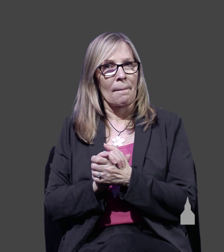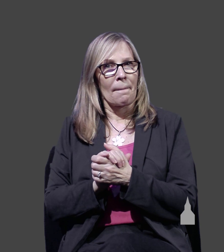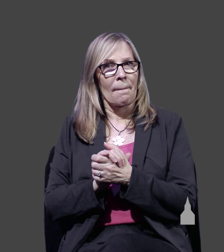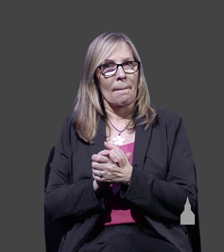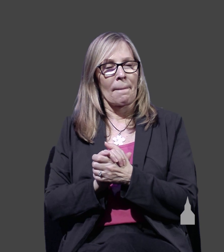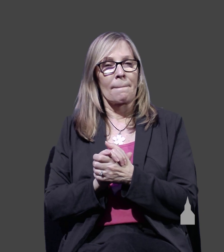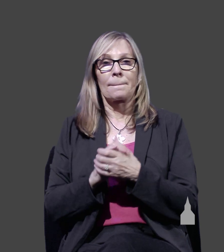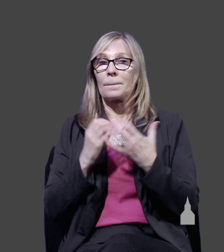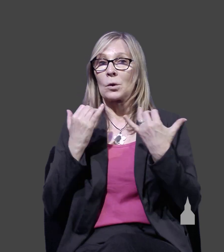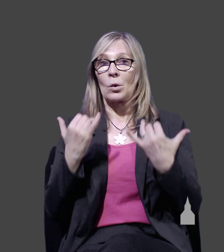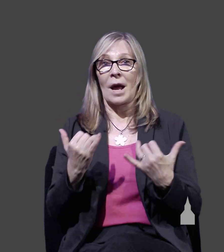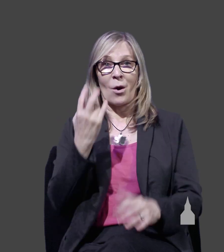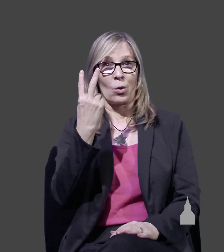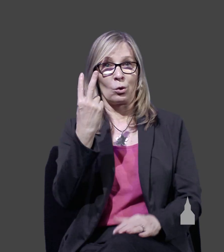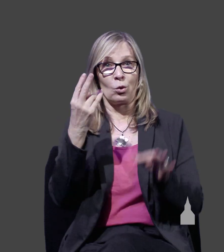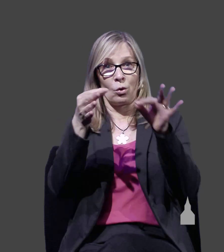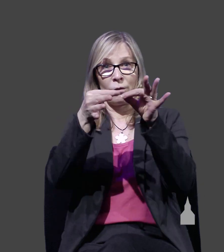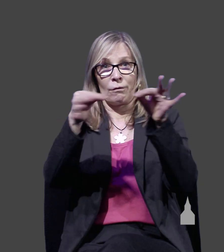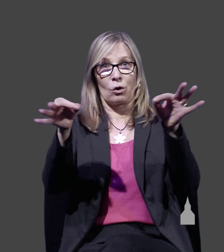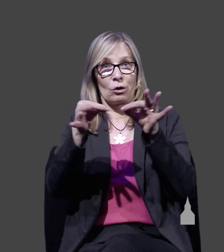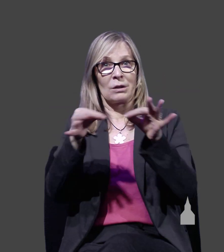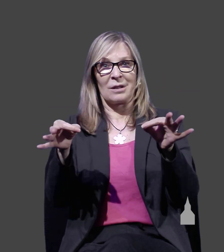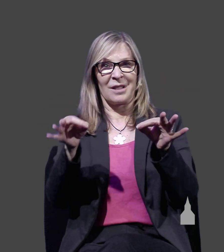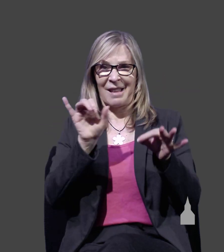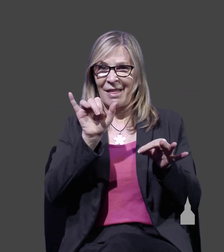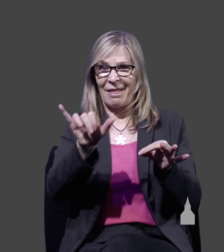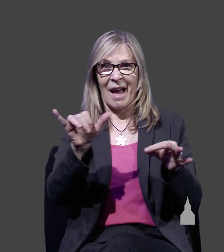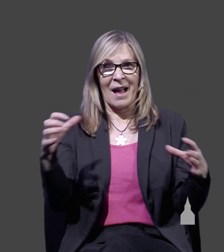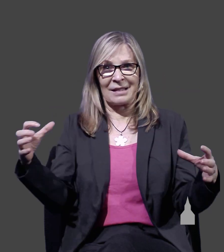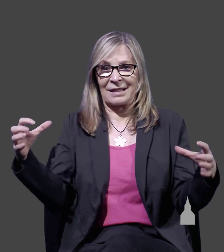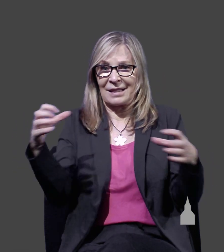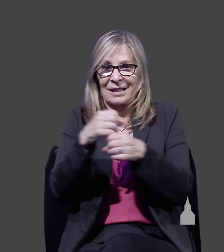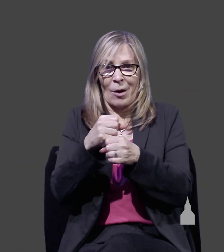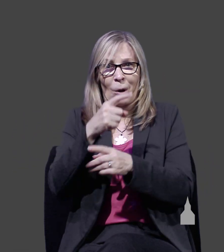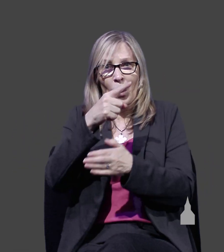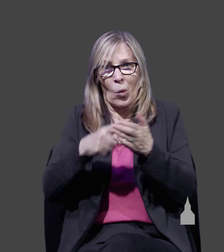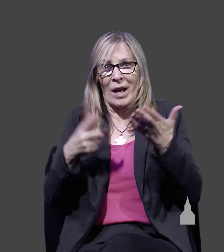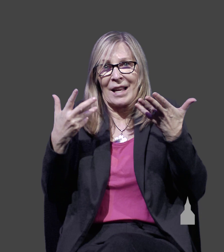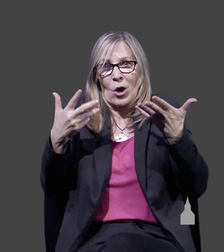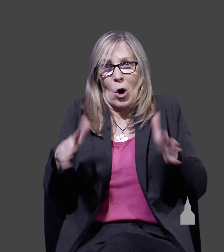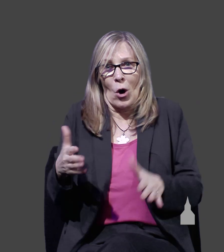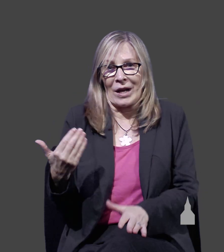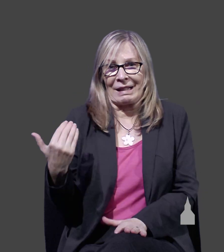And so in our two verses, he really gives a succinct summary of much of what he's already taught.